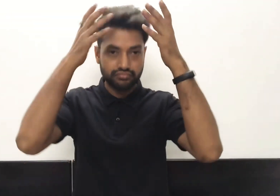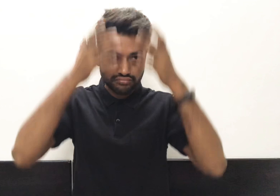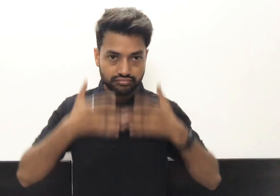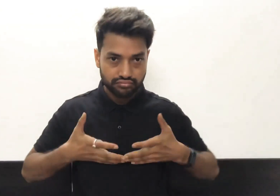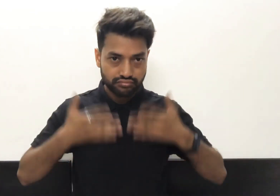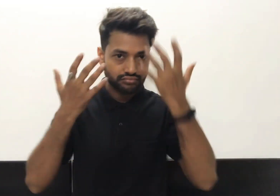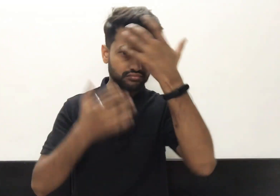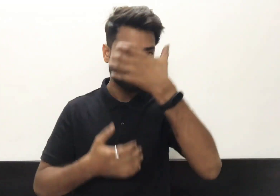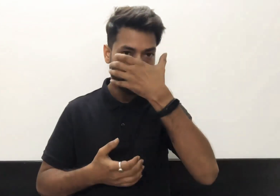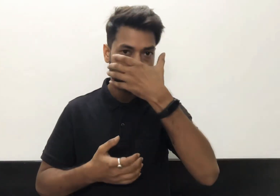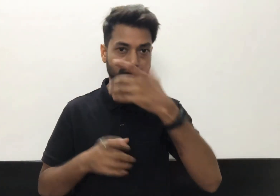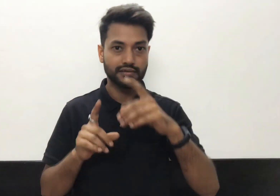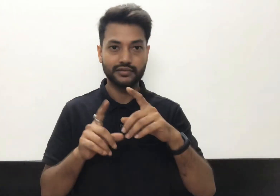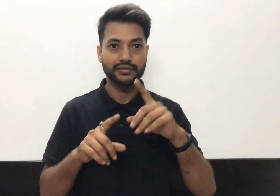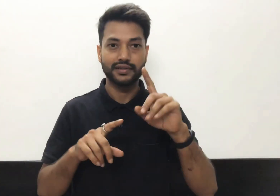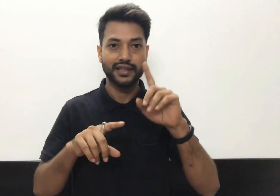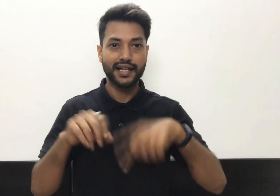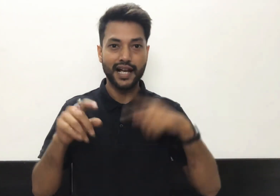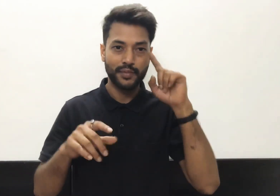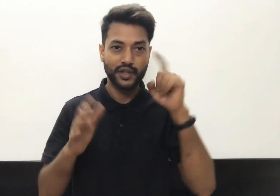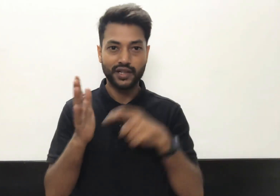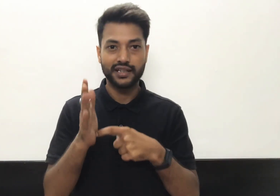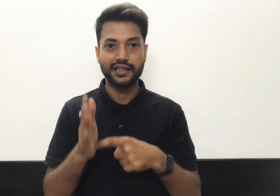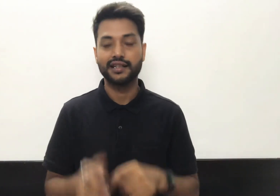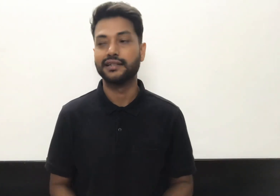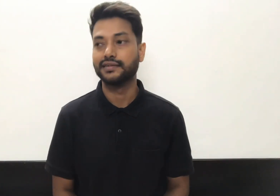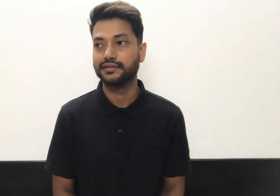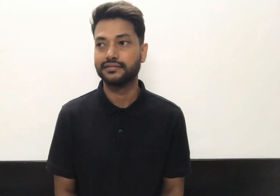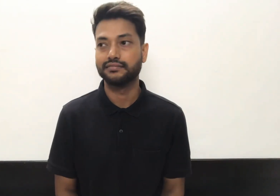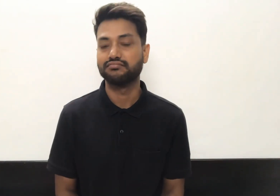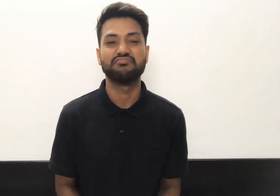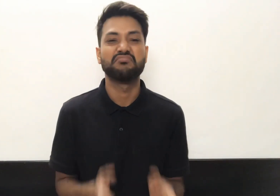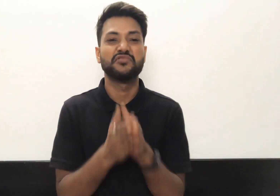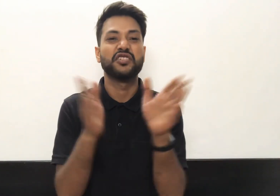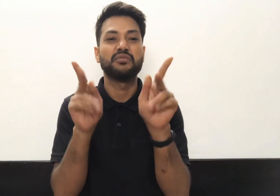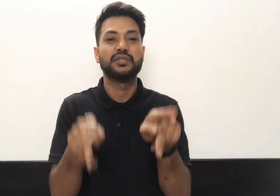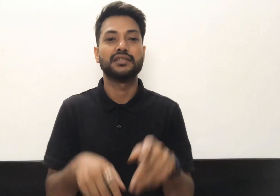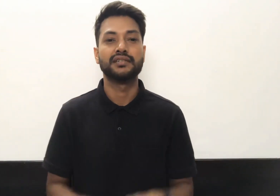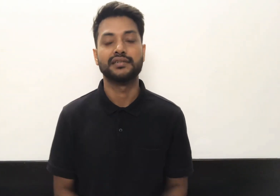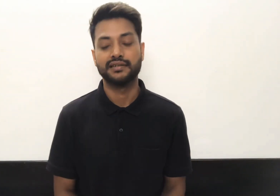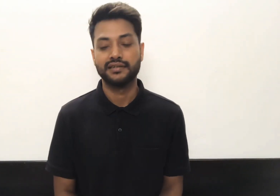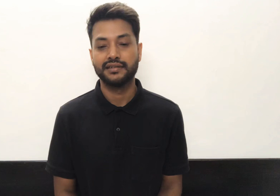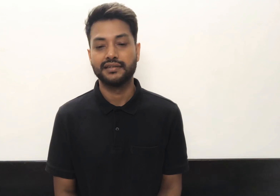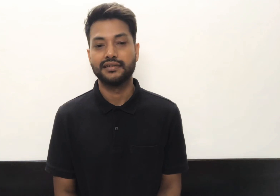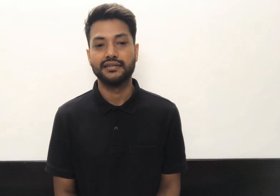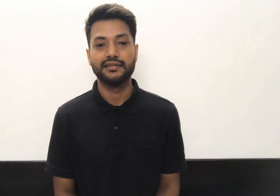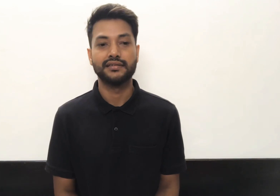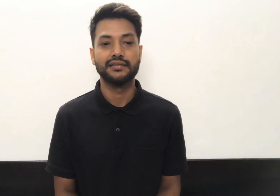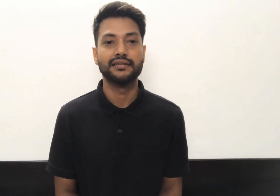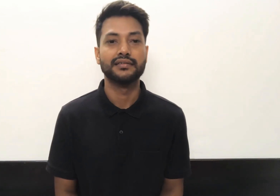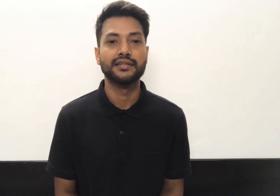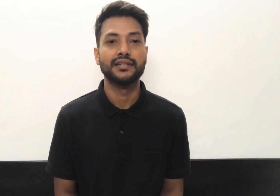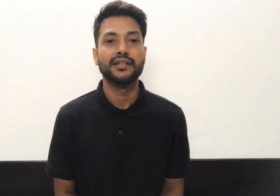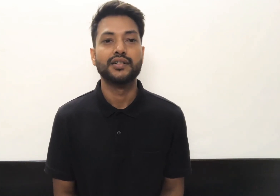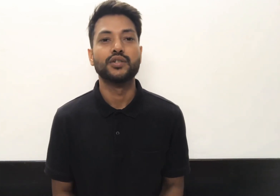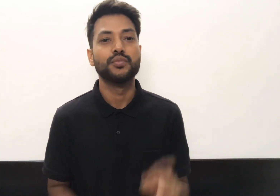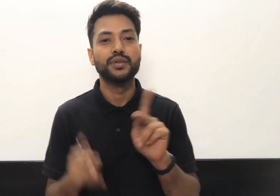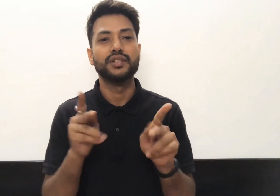and the Guru, it was peak summertime, so generally it was the habit for people to sleep outside their homes, in their